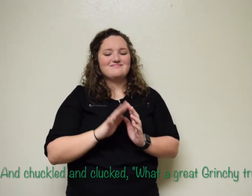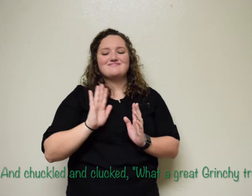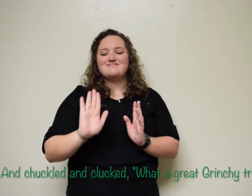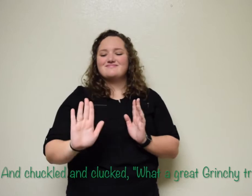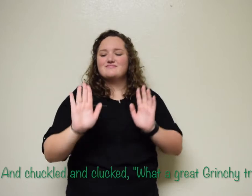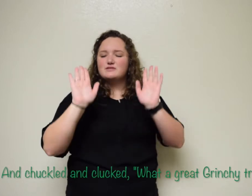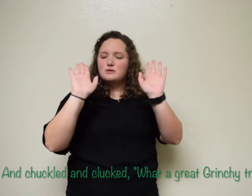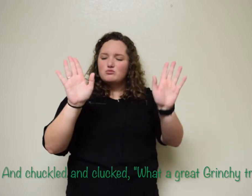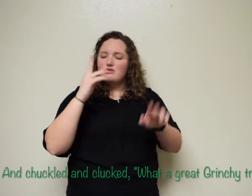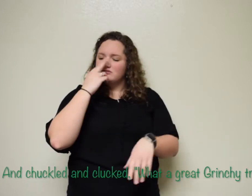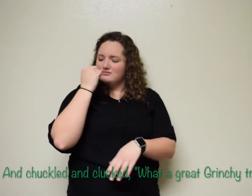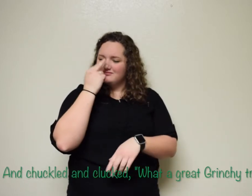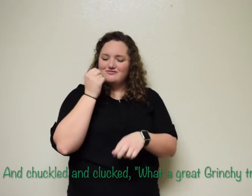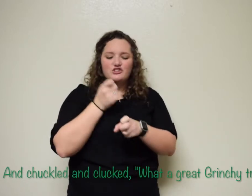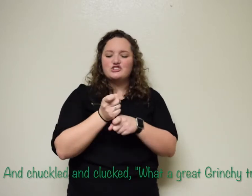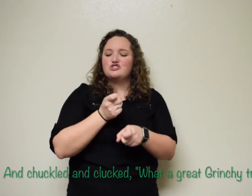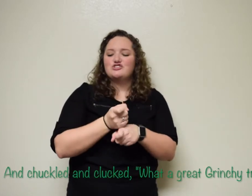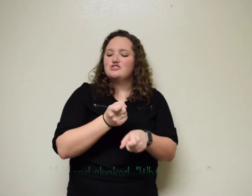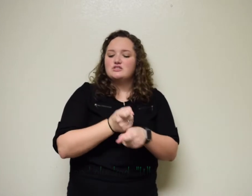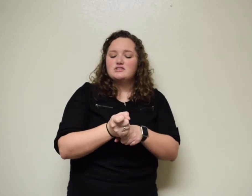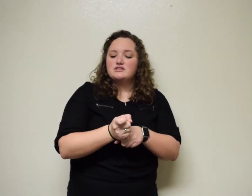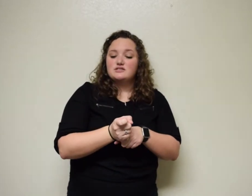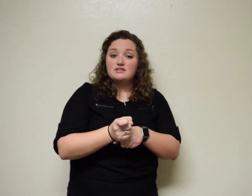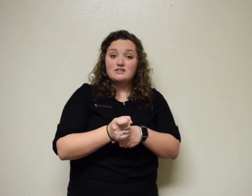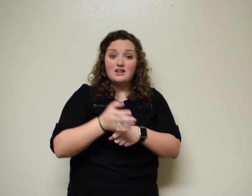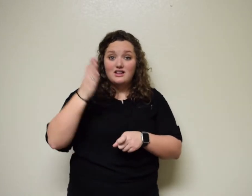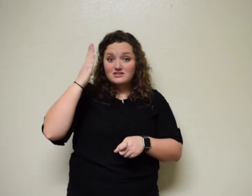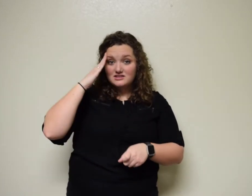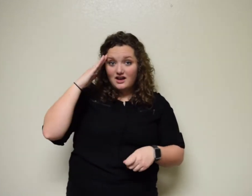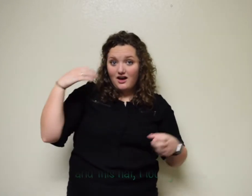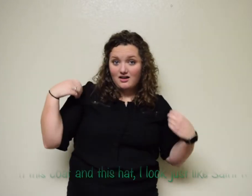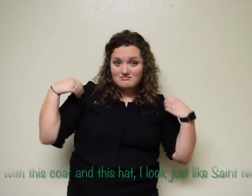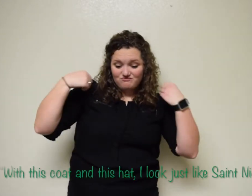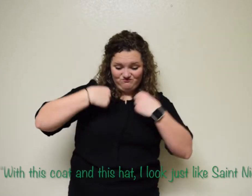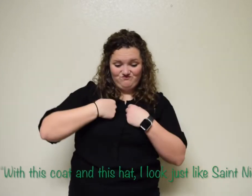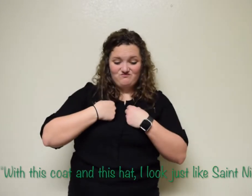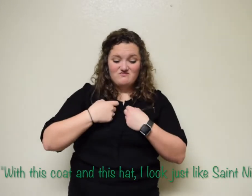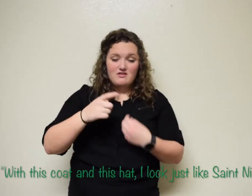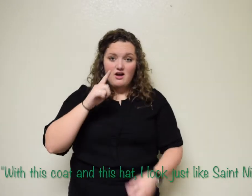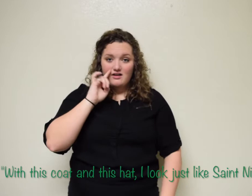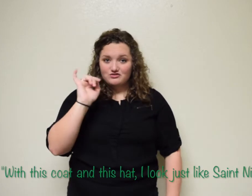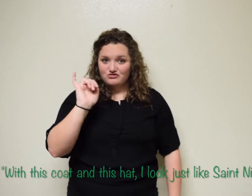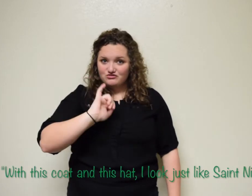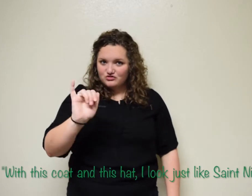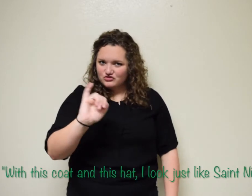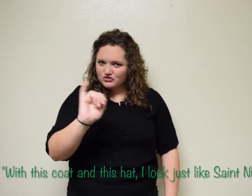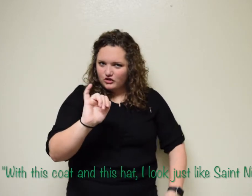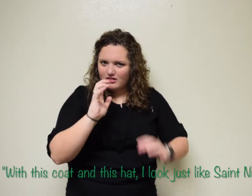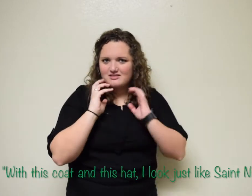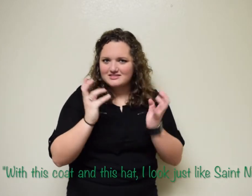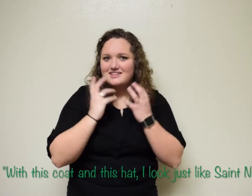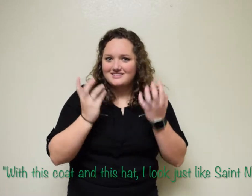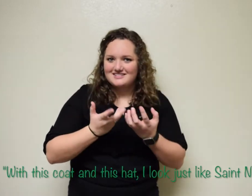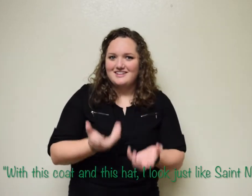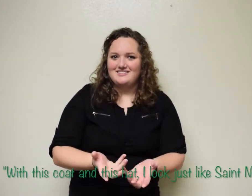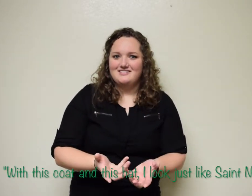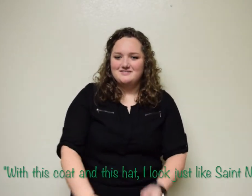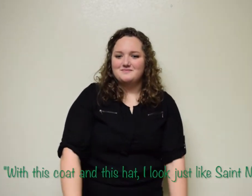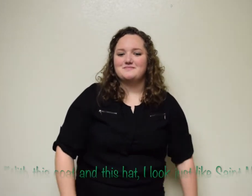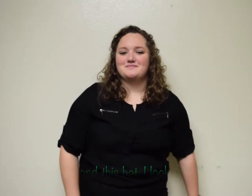What a great Grinchy trick. With this coat and this hat, I look just like Saint Nick.